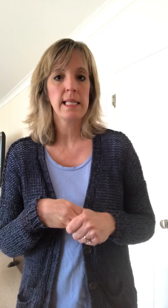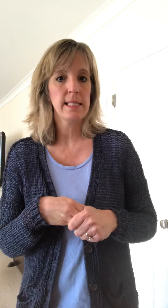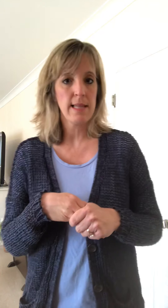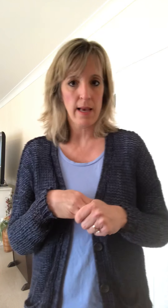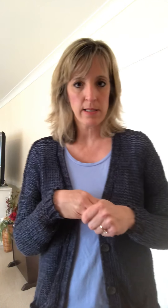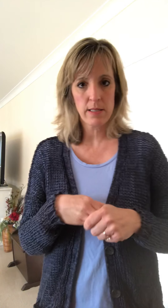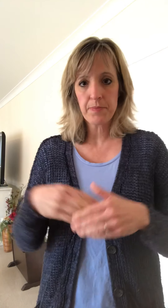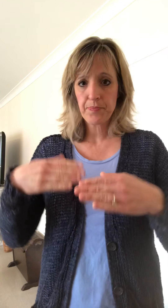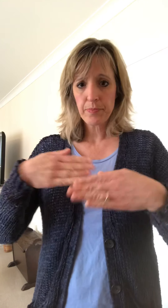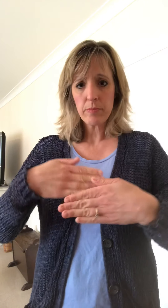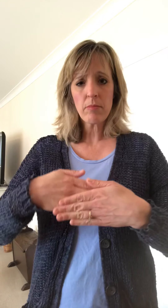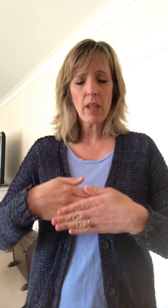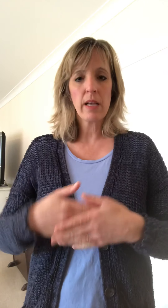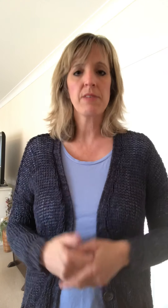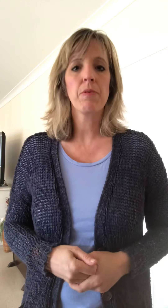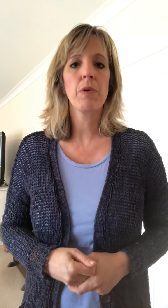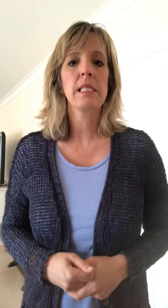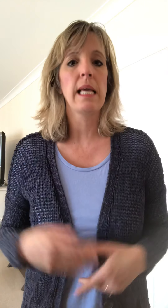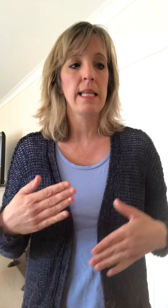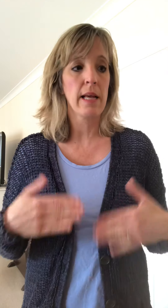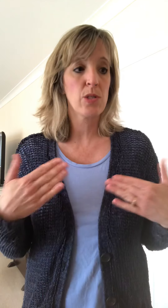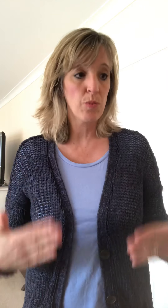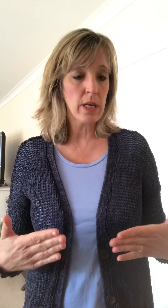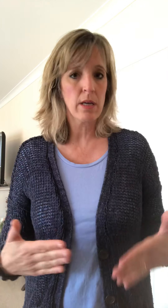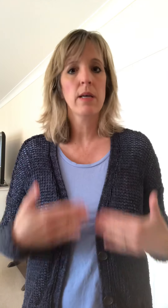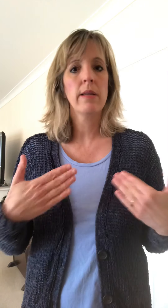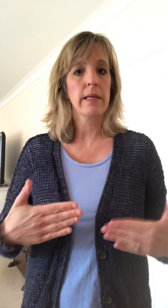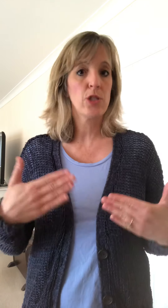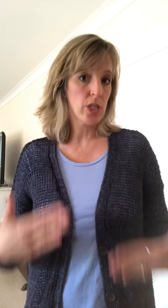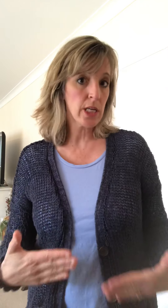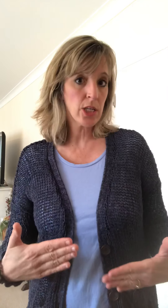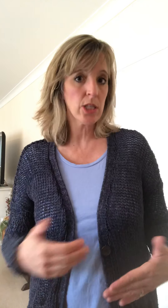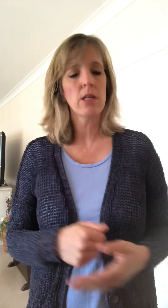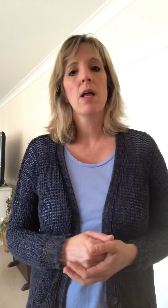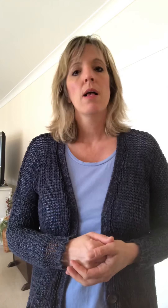is next, because if we want to say next week, next year,